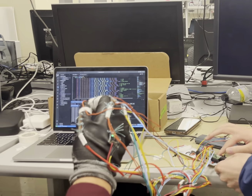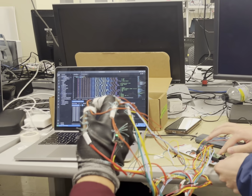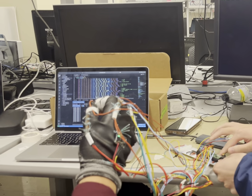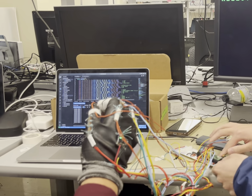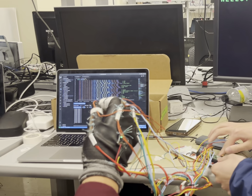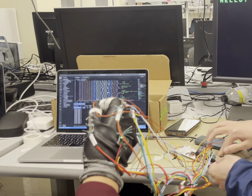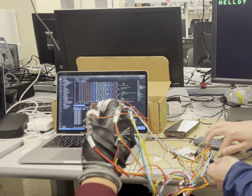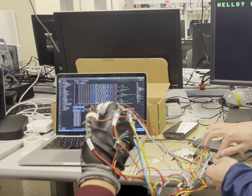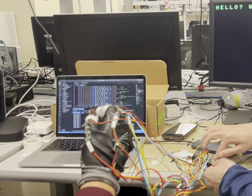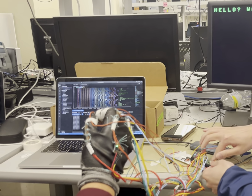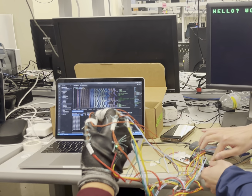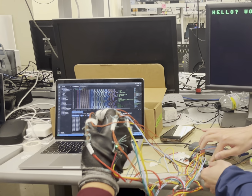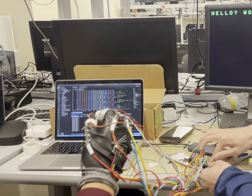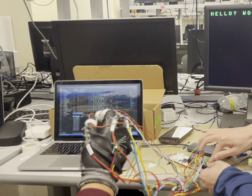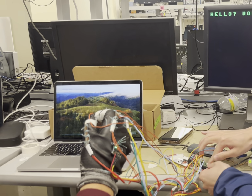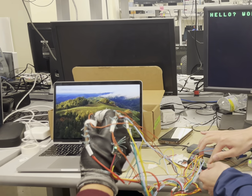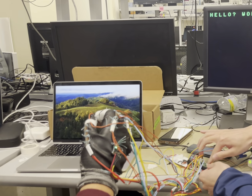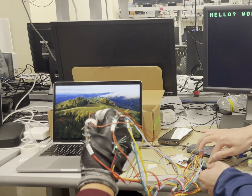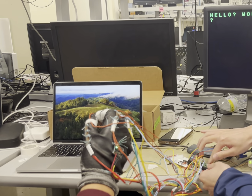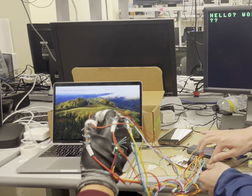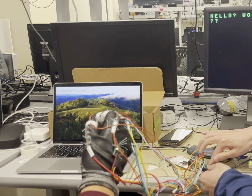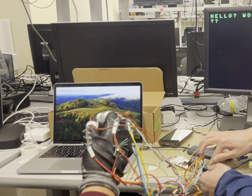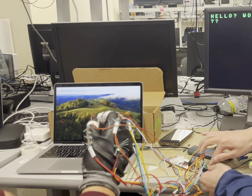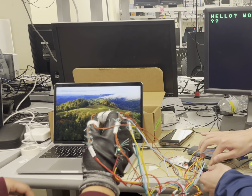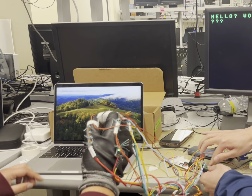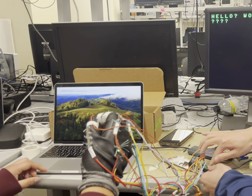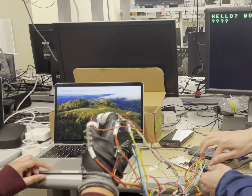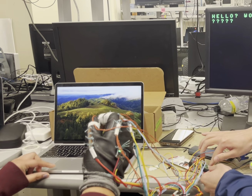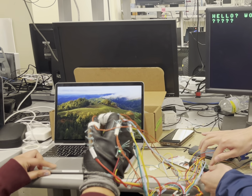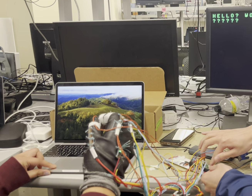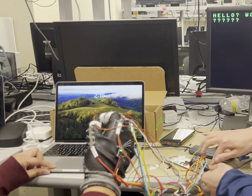guess you can kind of show that there. Yeah.